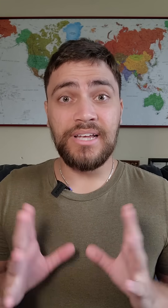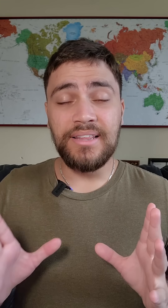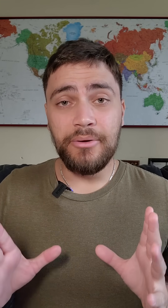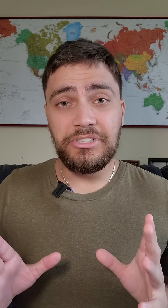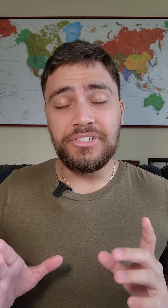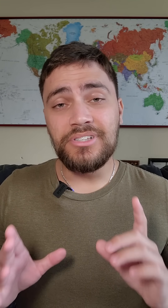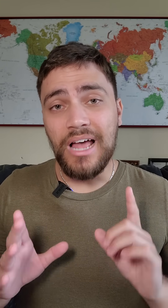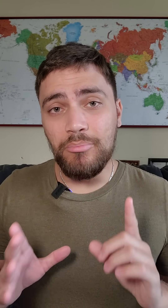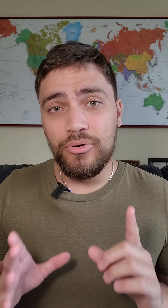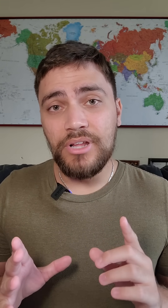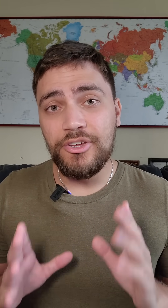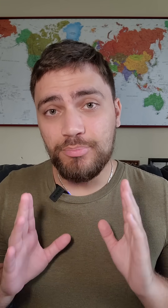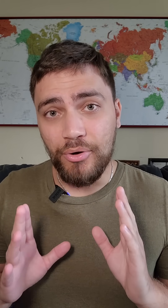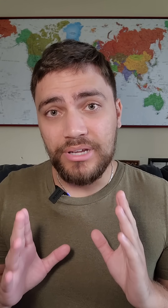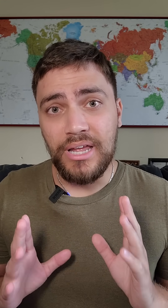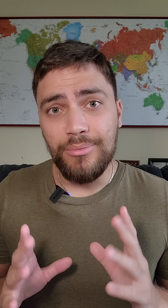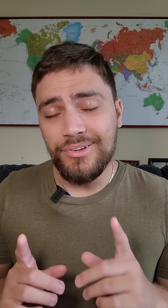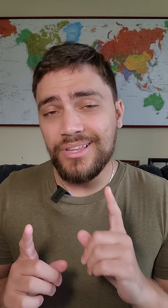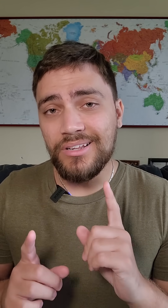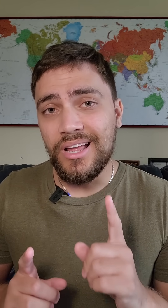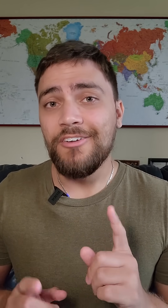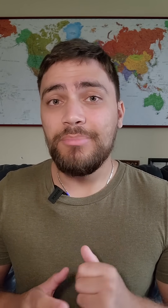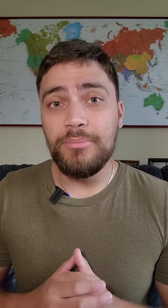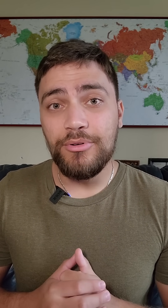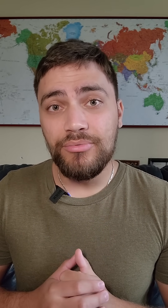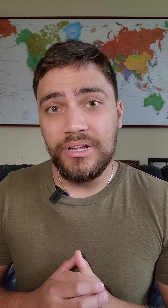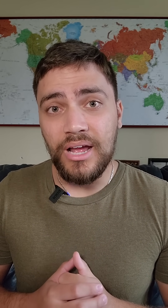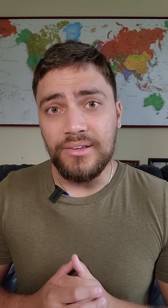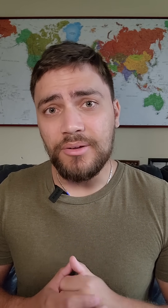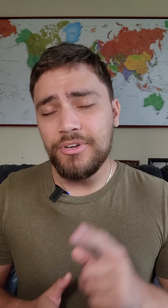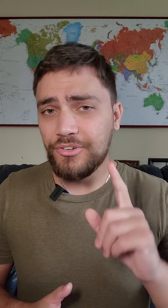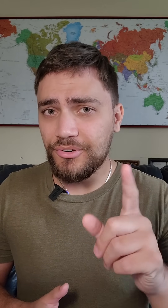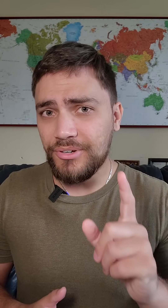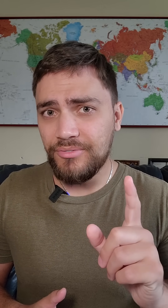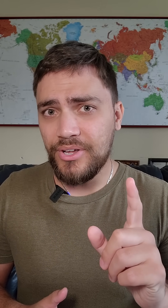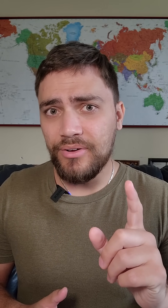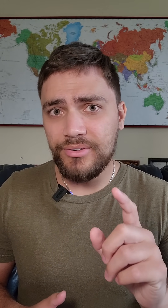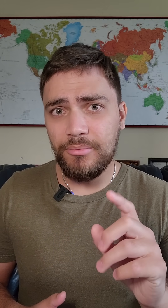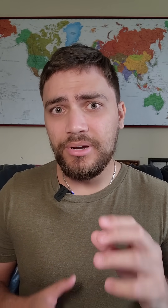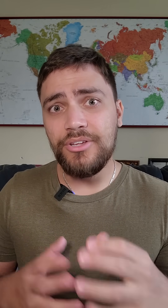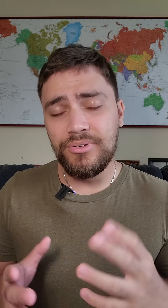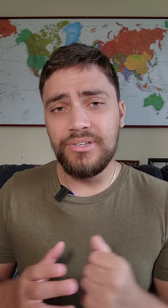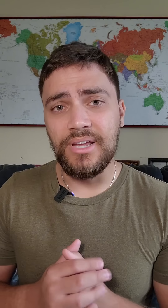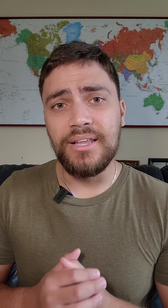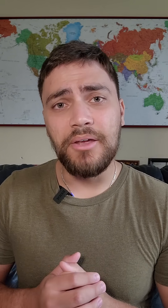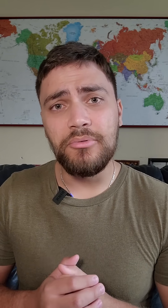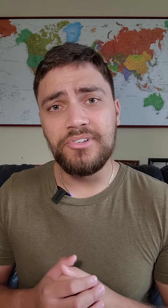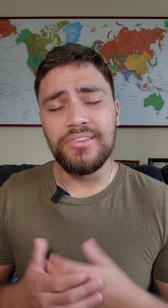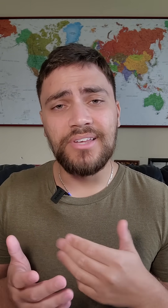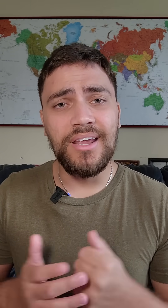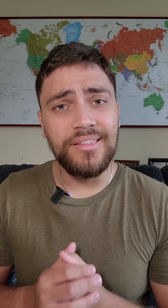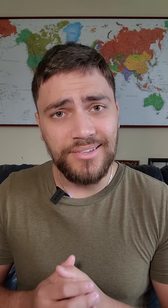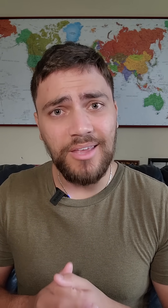Sign language is a lot more like spoken language than a lot of people realize. I'm going to show you a video of somebody using sign language and saying the same